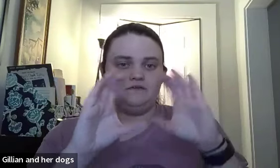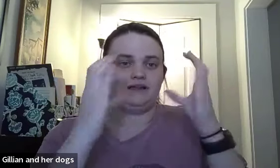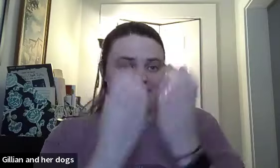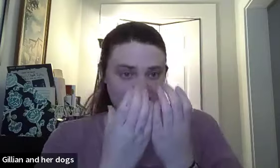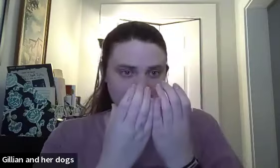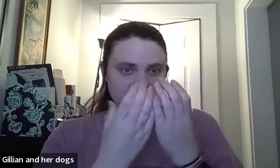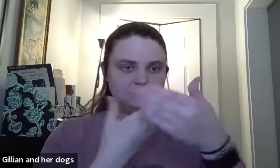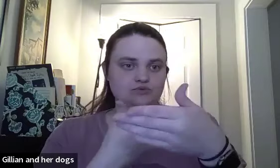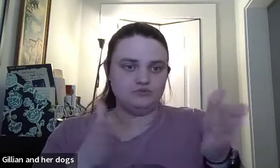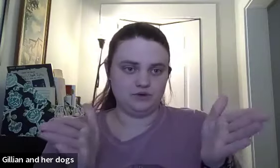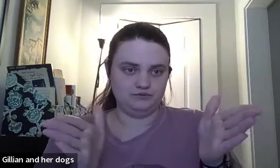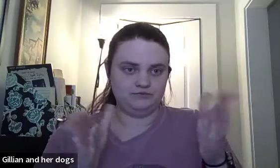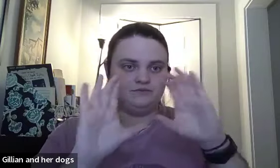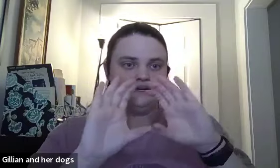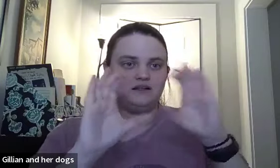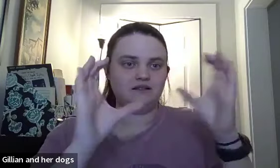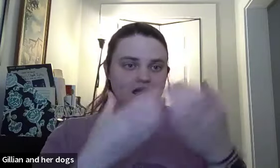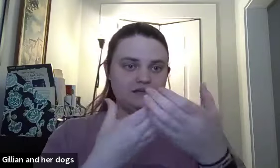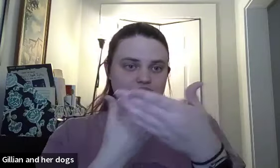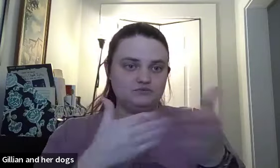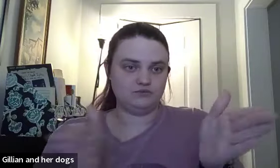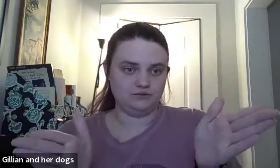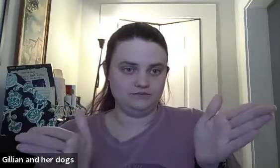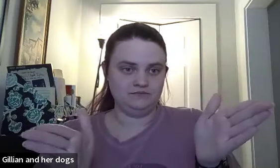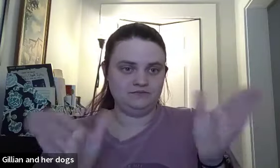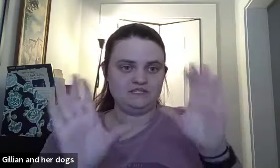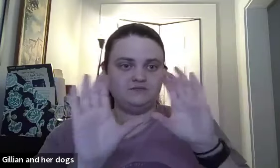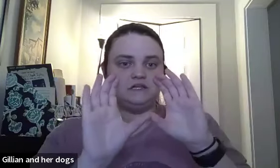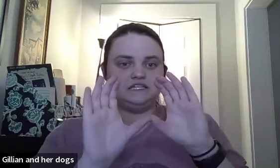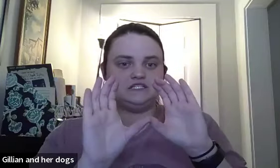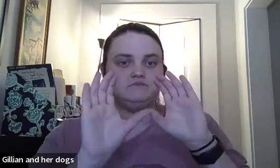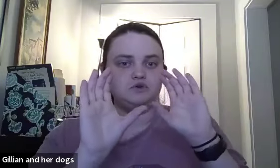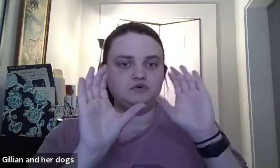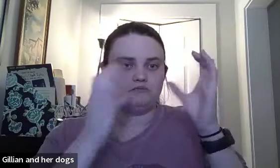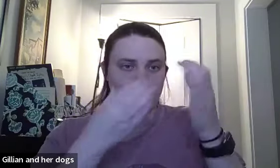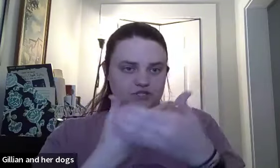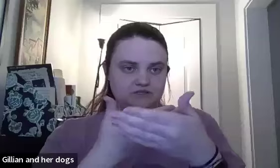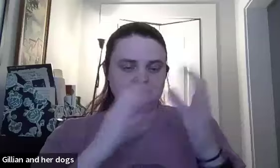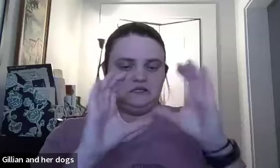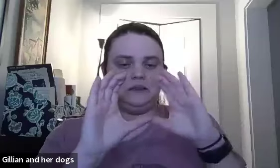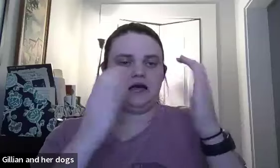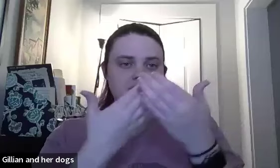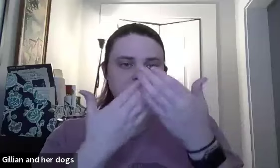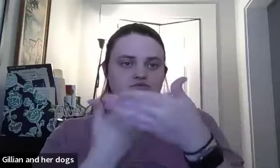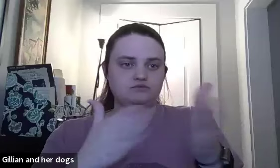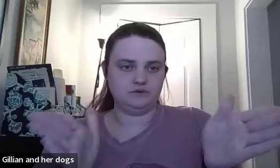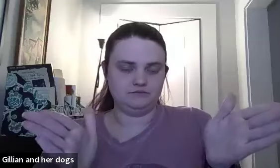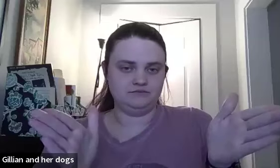for classroom. Classroom. It's very like smooth motion. Classroom.